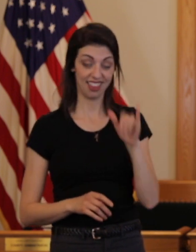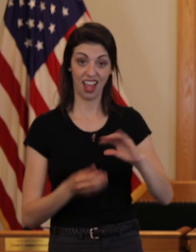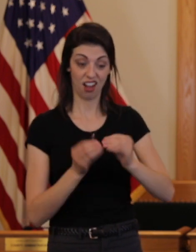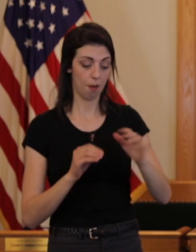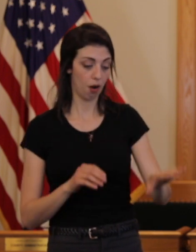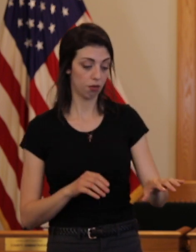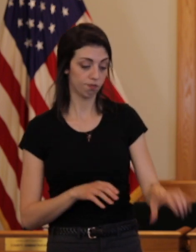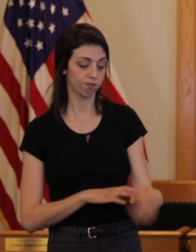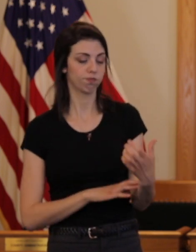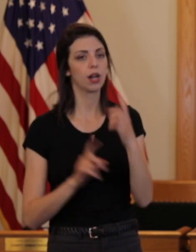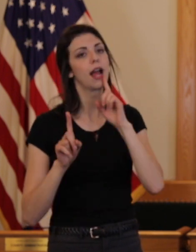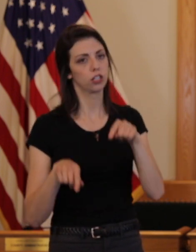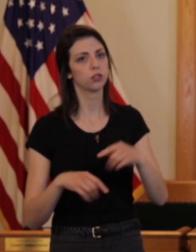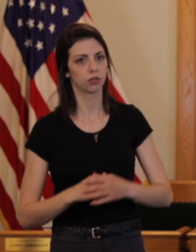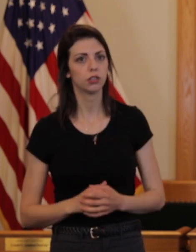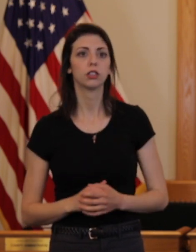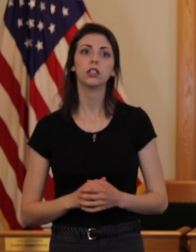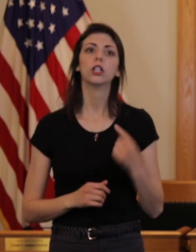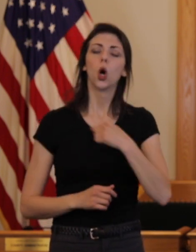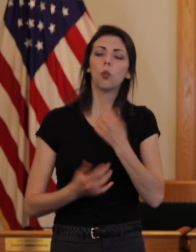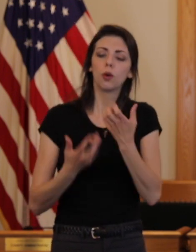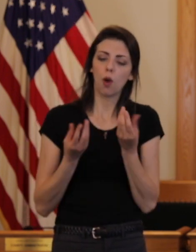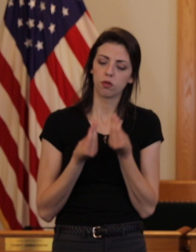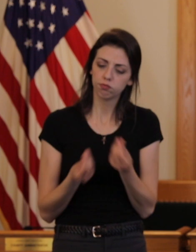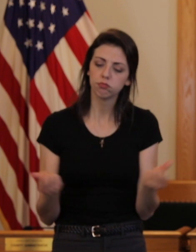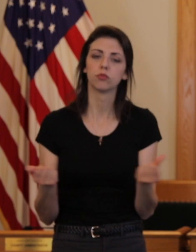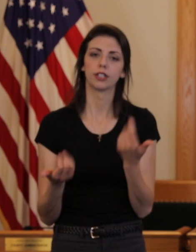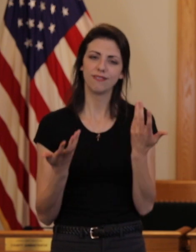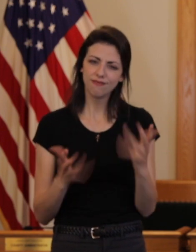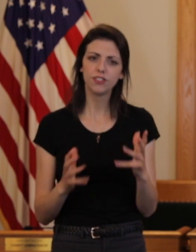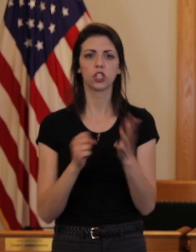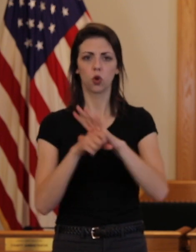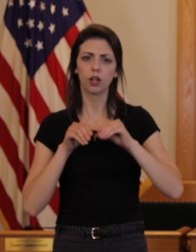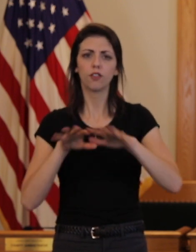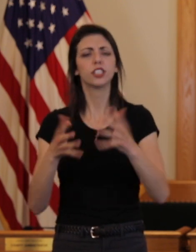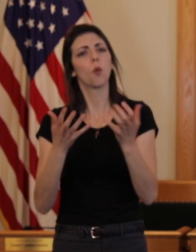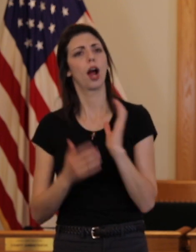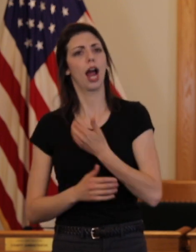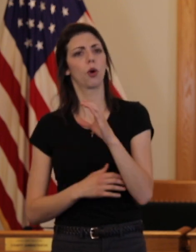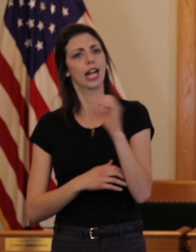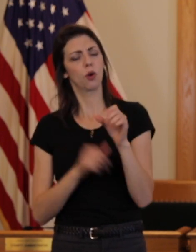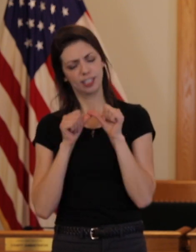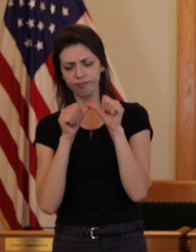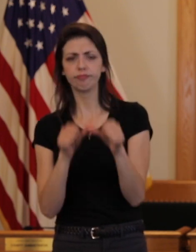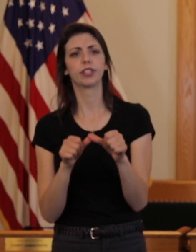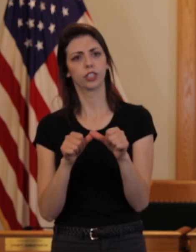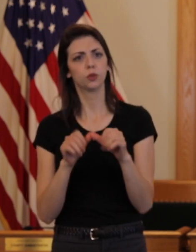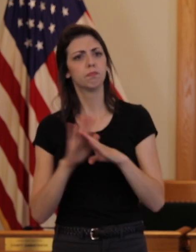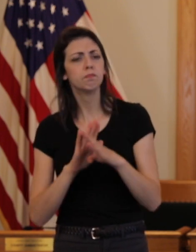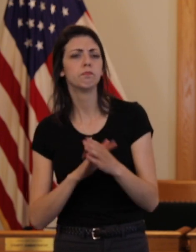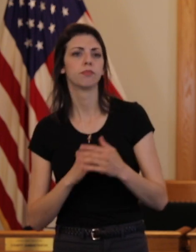of the solution to stop the spread of COVID-19 and keeping Oswego County moving forward. When you see